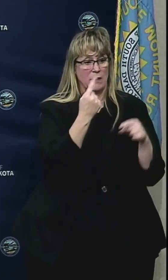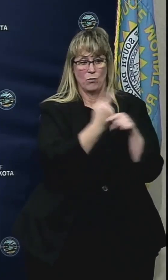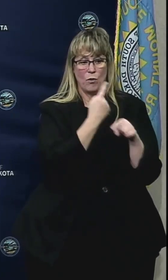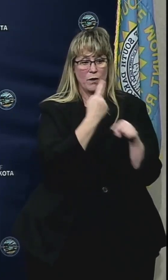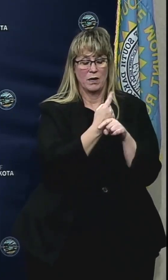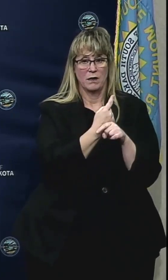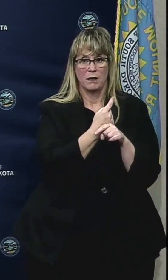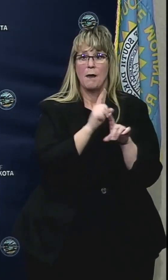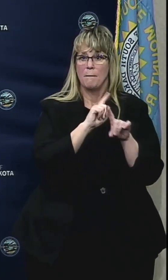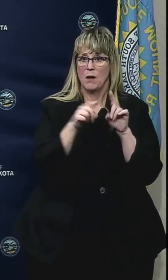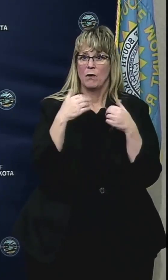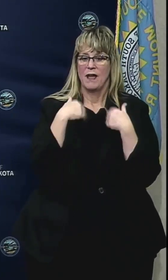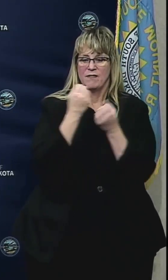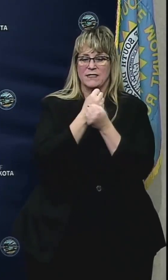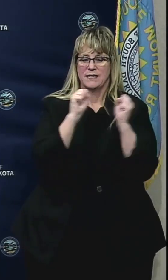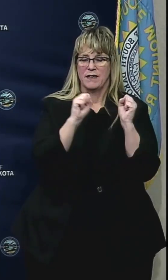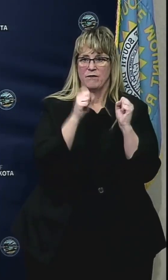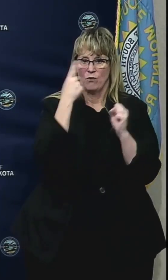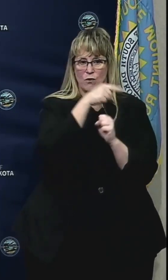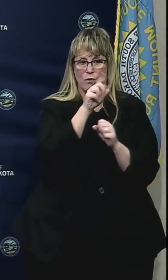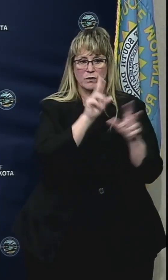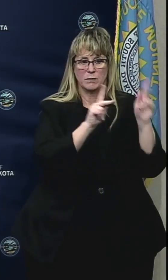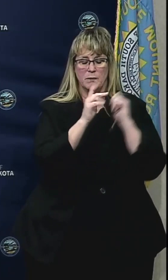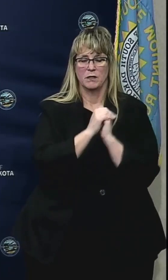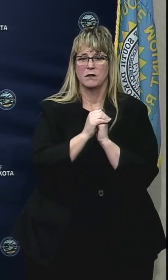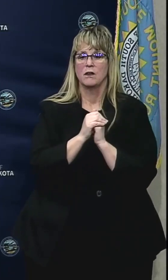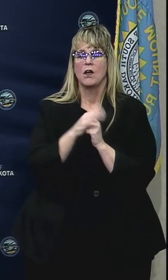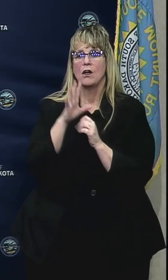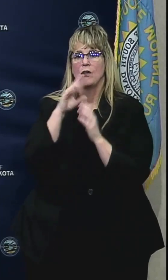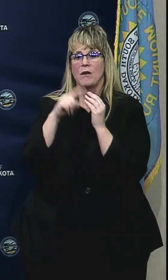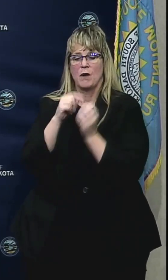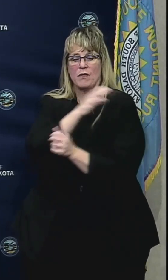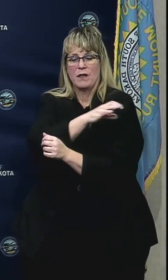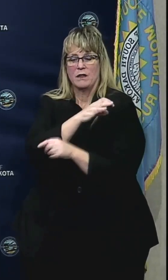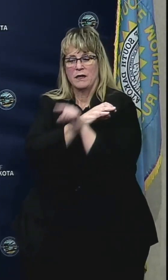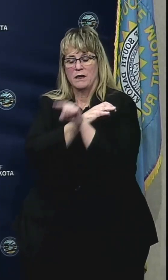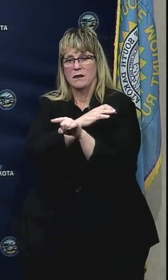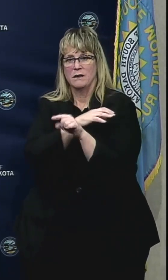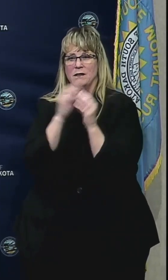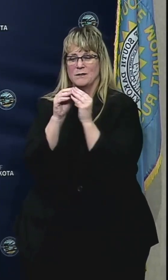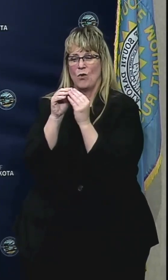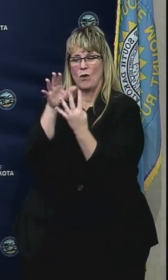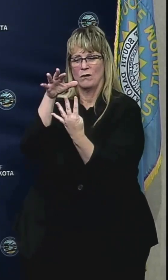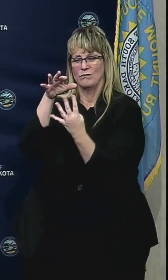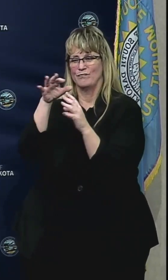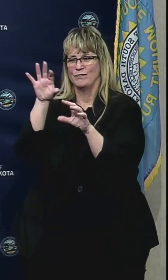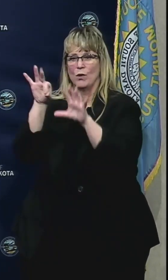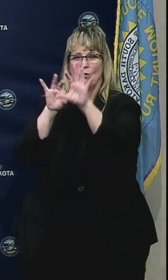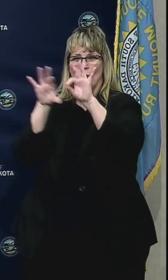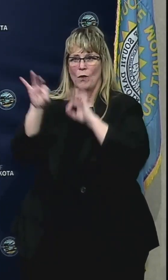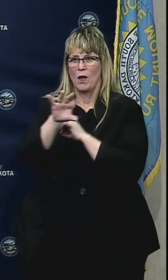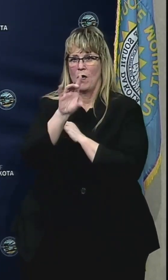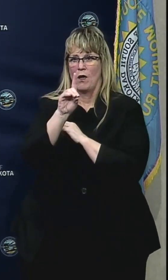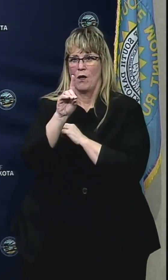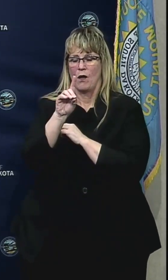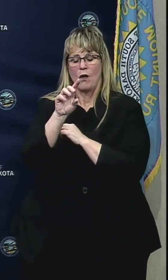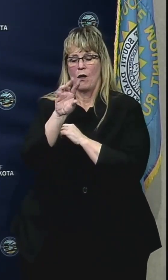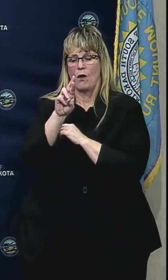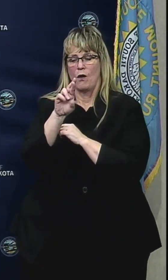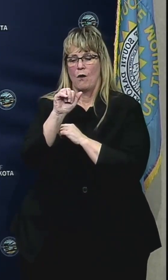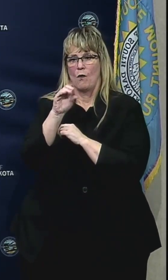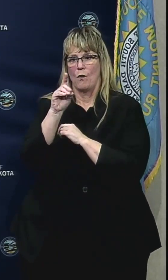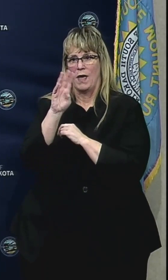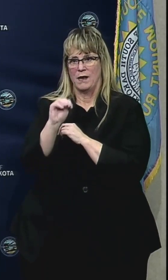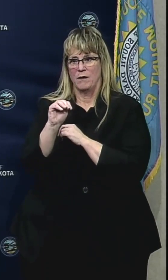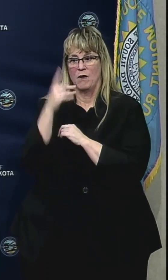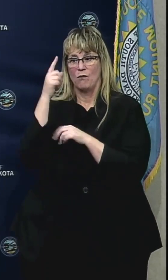of those safeguards will be in place for that group. Regarding the clinical side, where it's a randomized placebo-controlled study, that will be for people